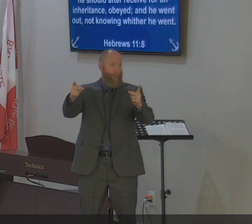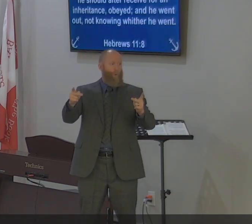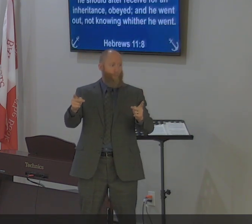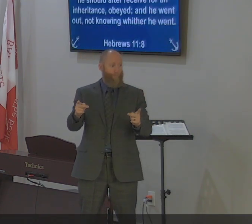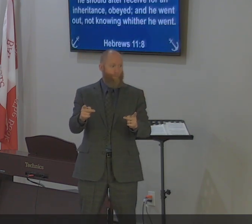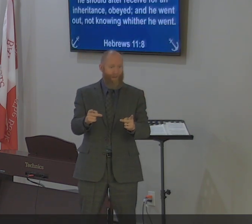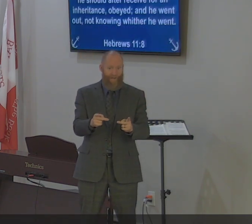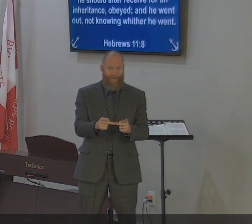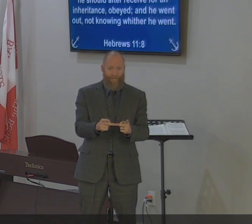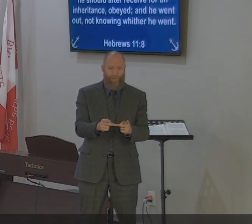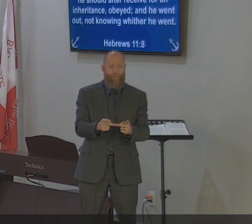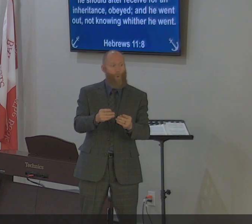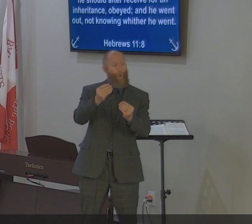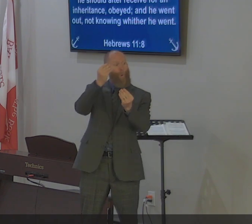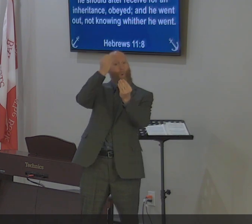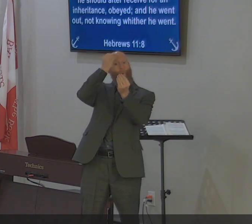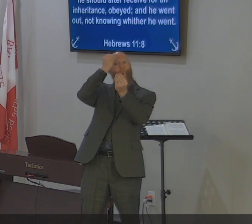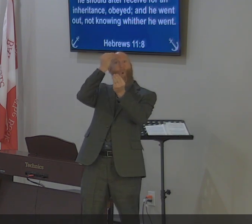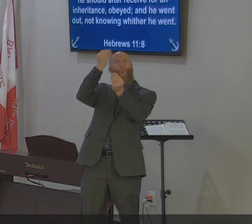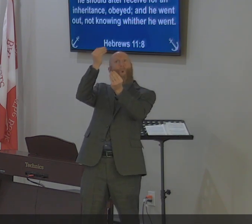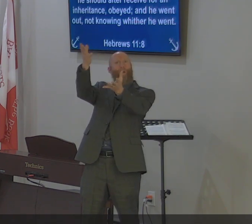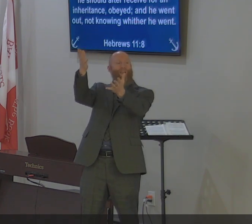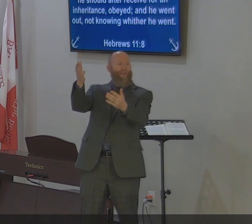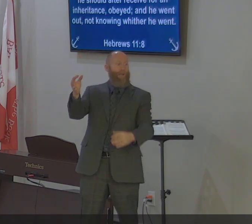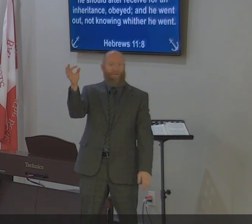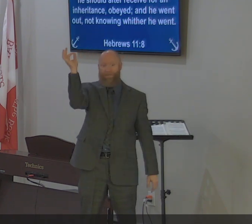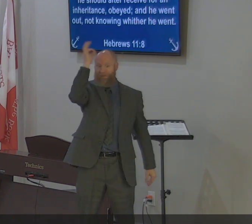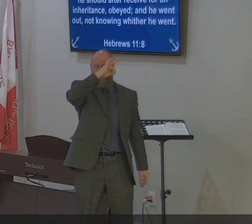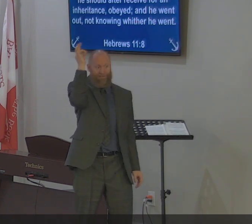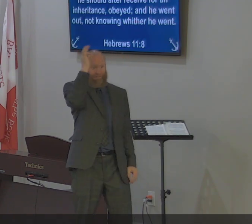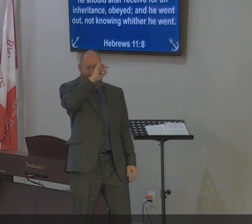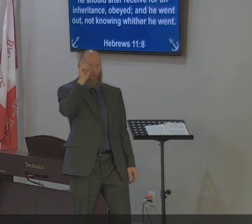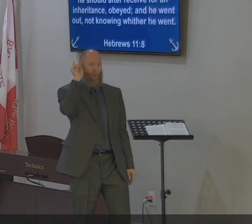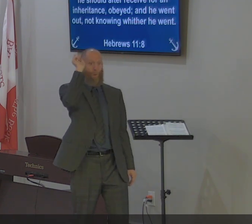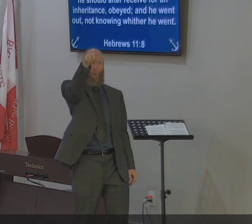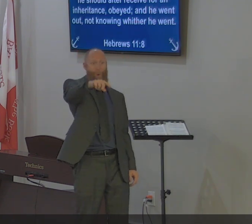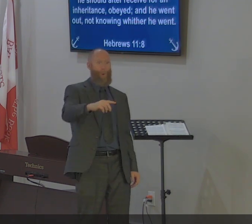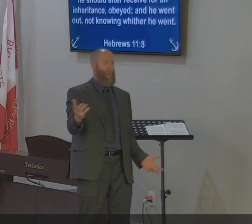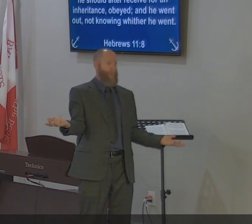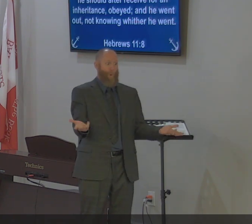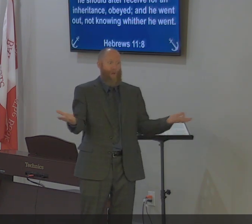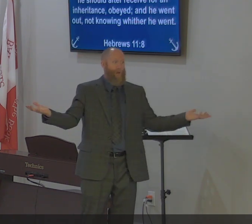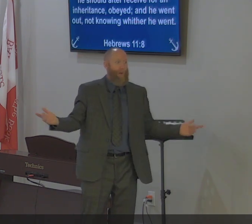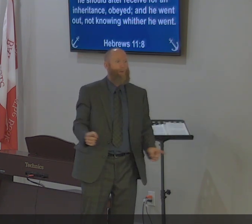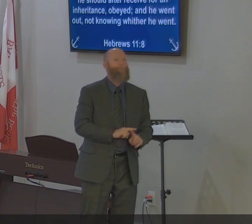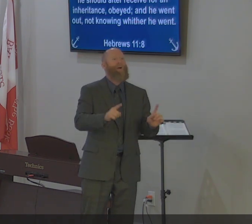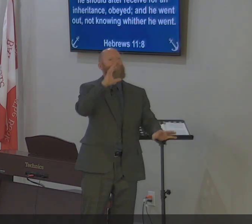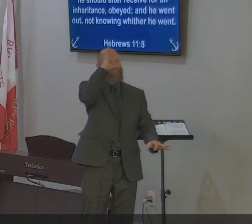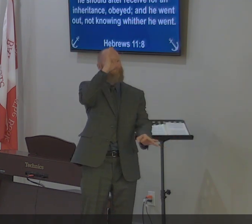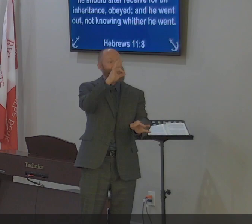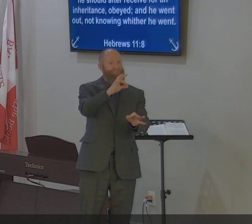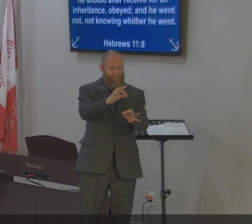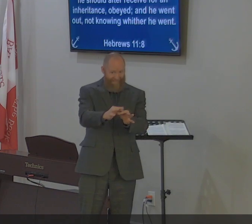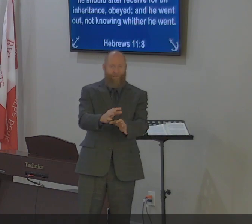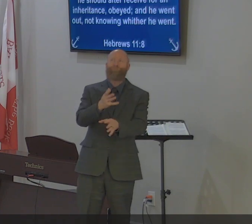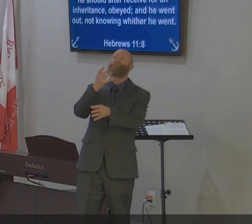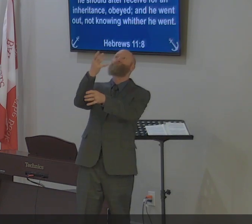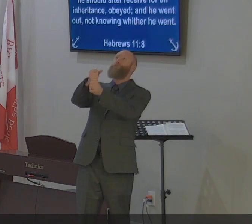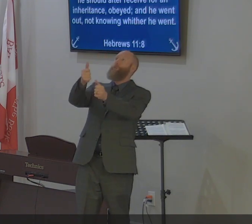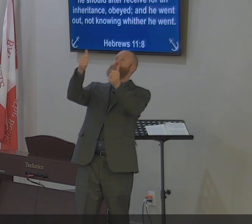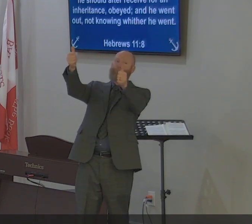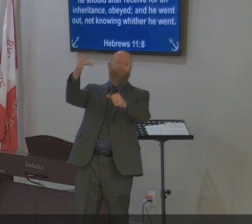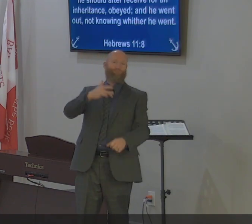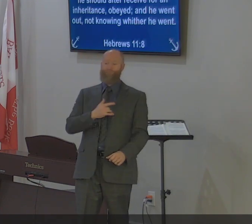inheritance, obeyed, and he went out not knowing whether he went. It says, by faith, Abraham, right? He was